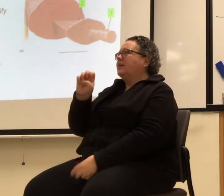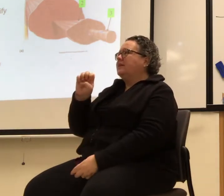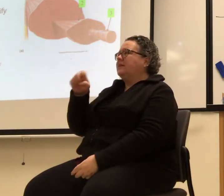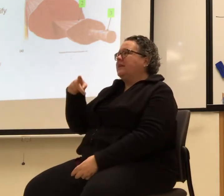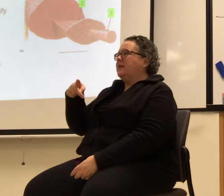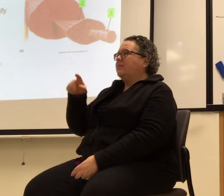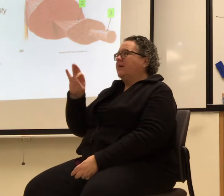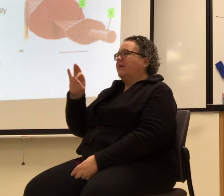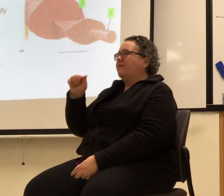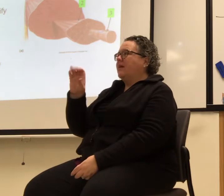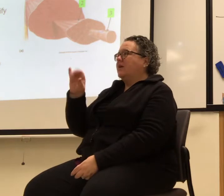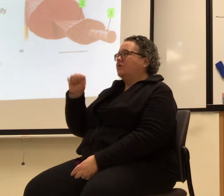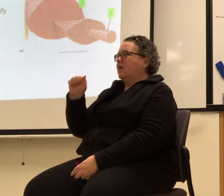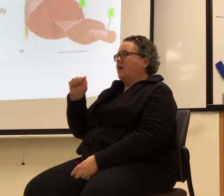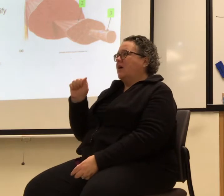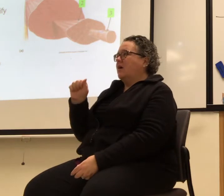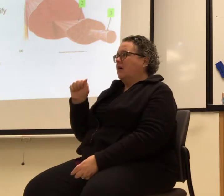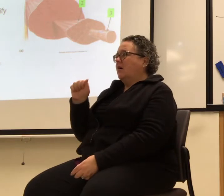aka